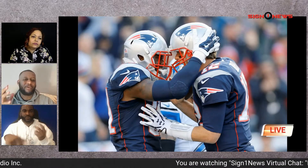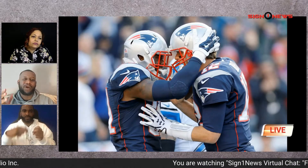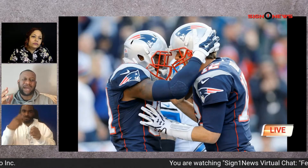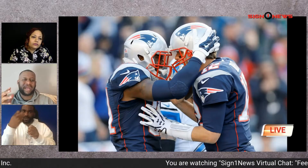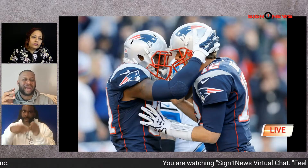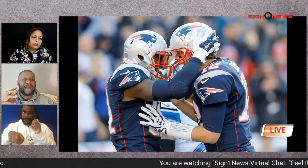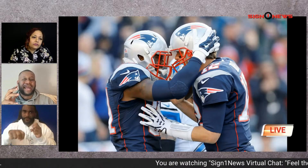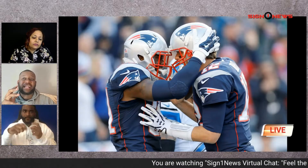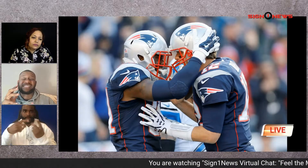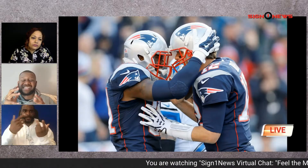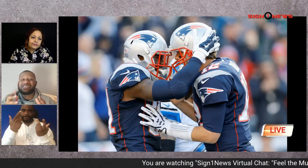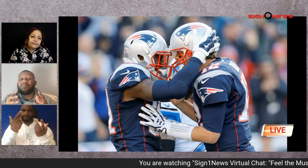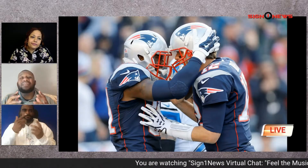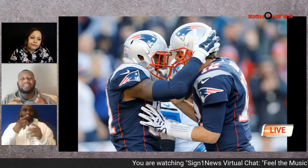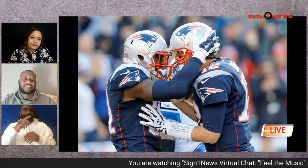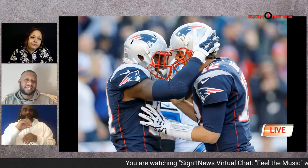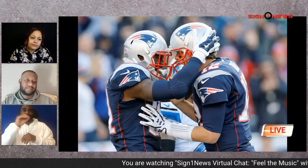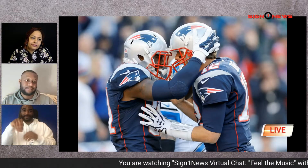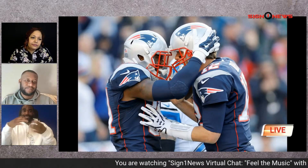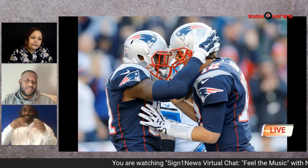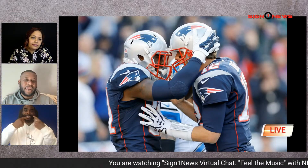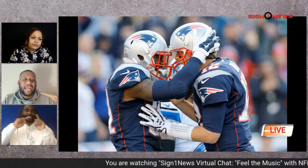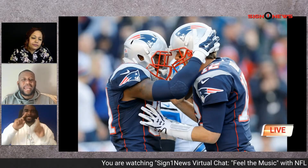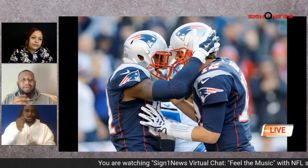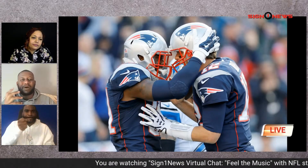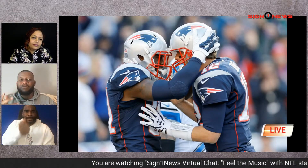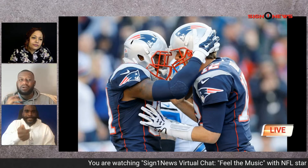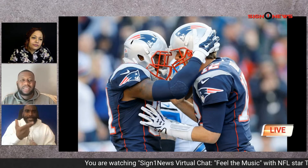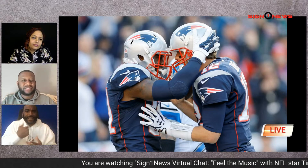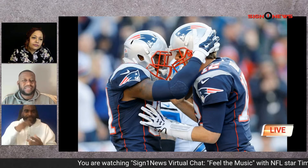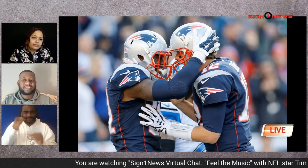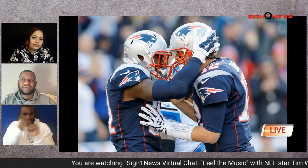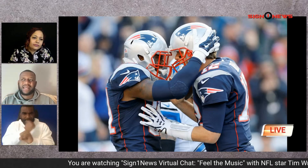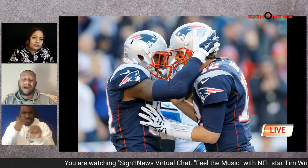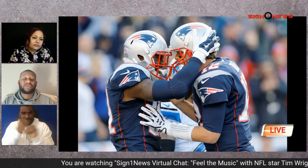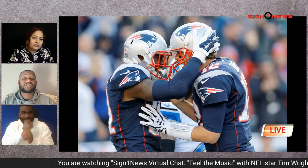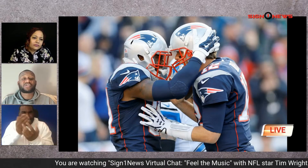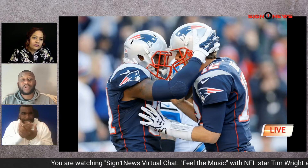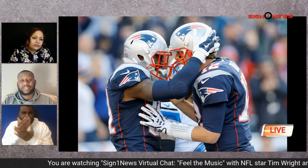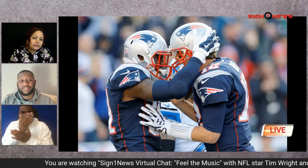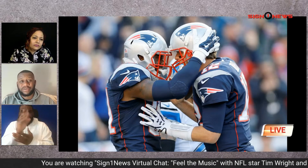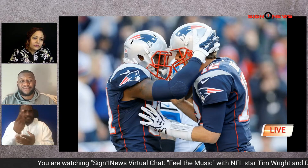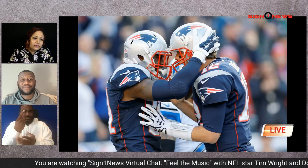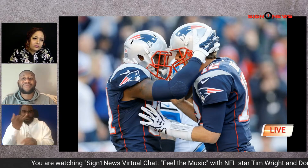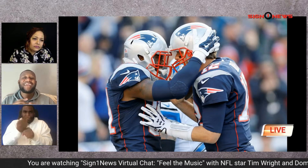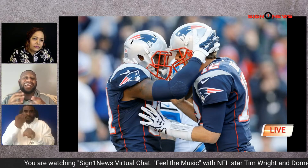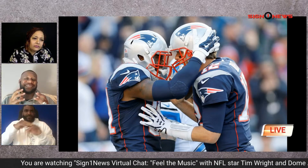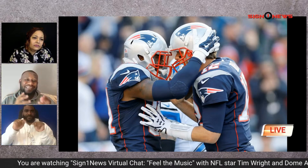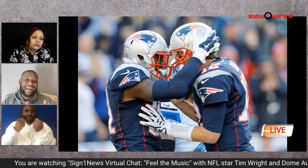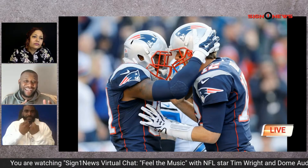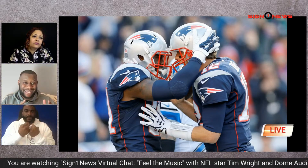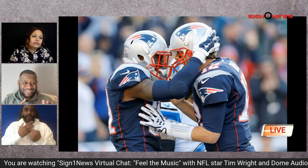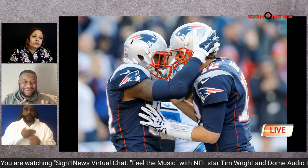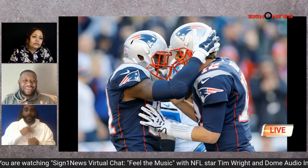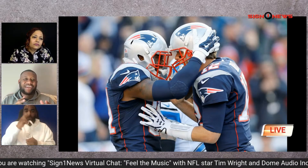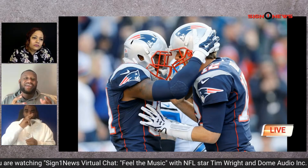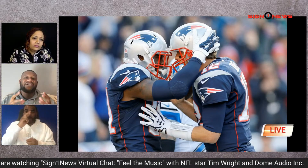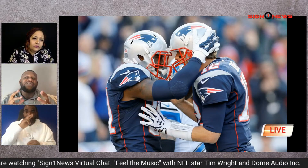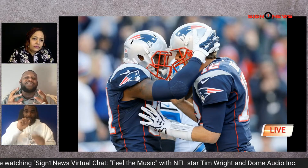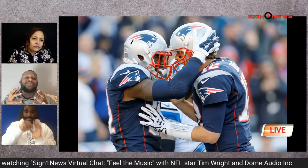battle my way just to make the team. And in my rookie season, I was switched from being a tight